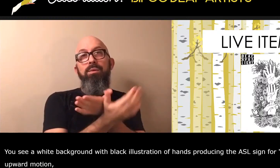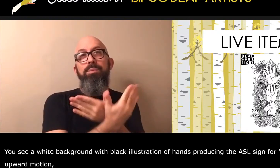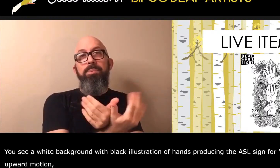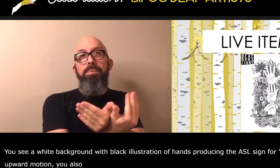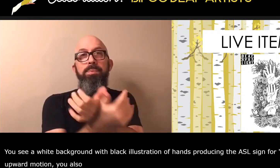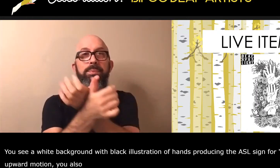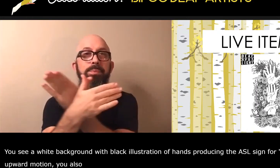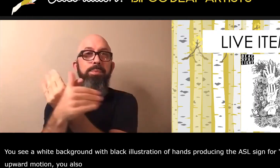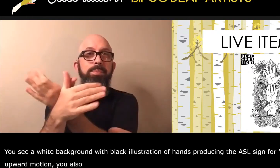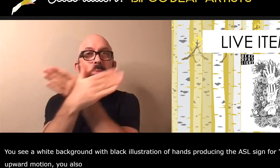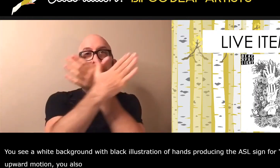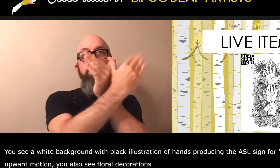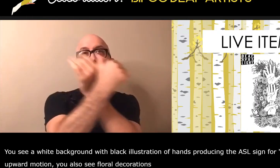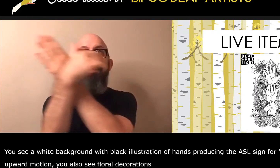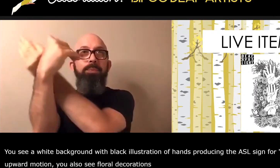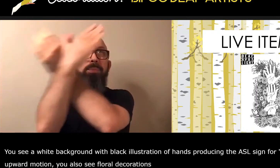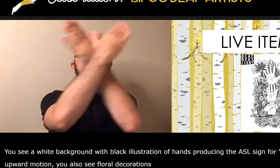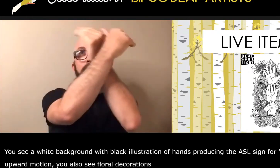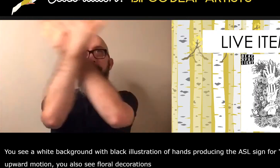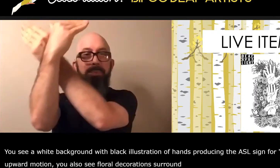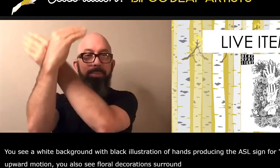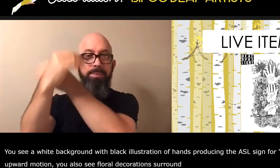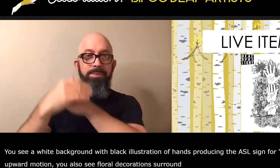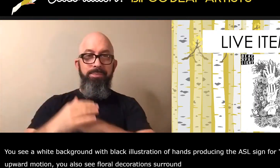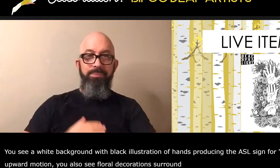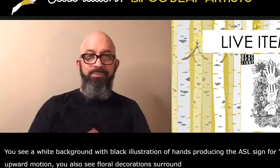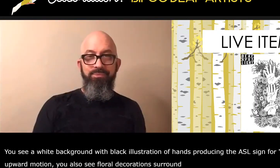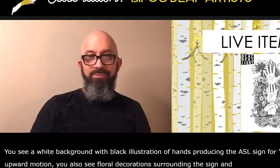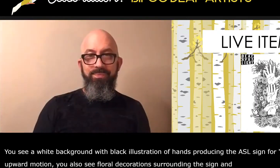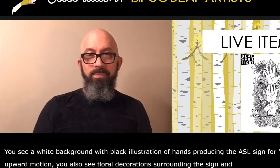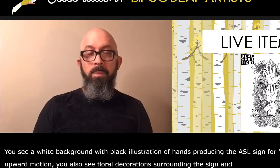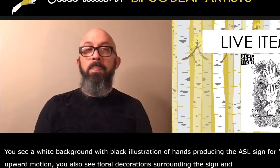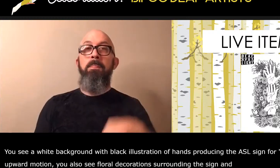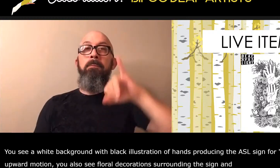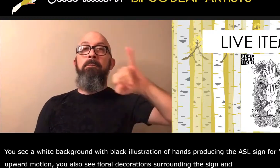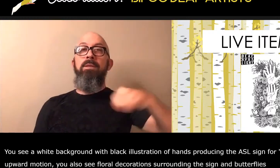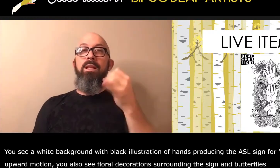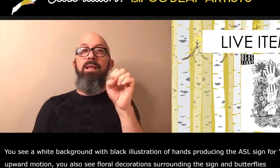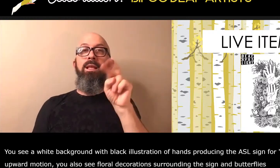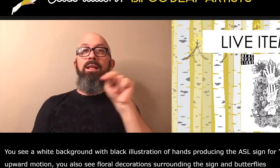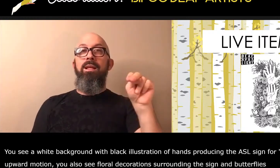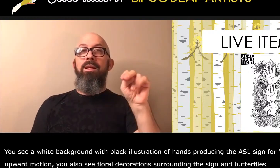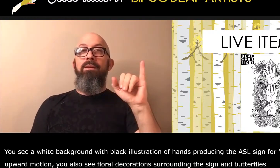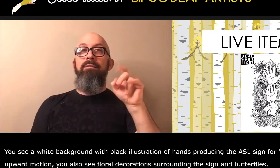surrounding the sign and butterflies.